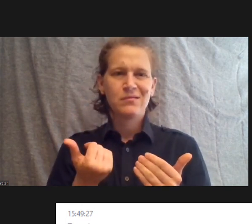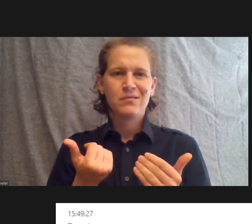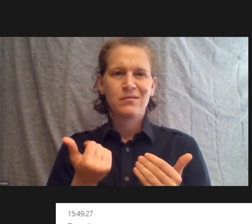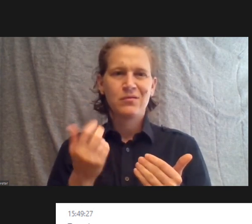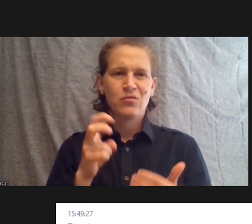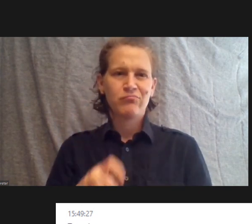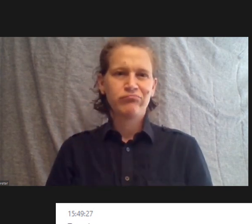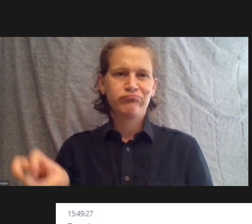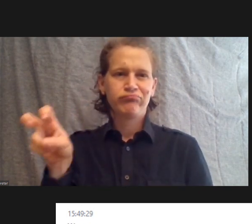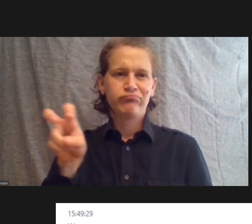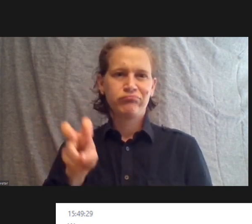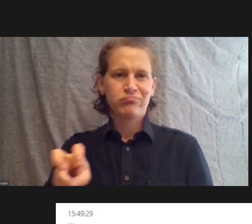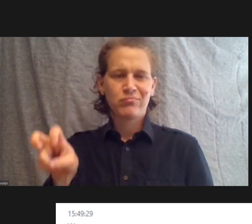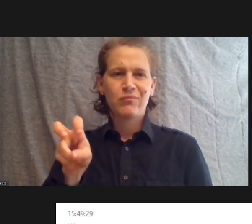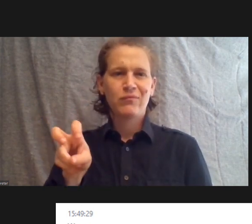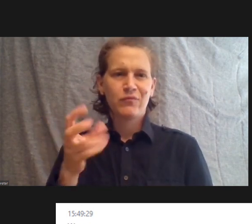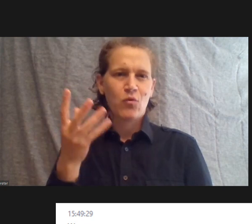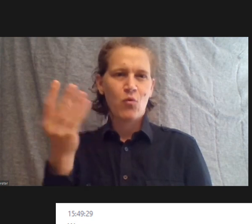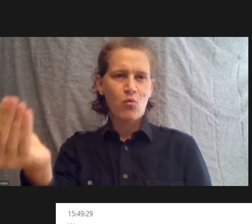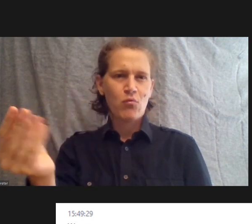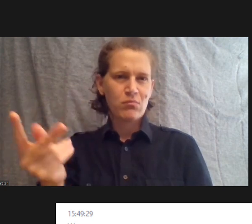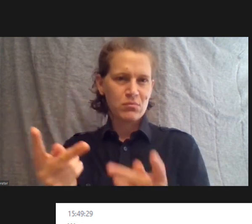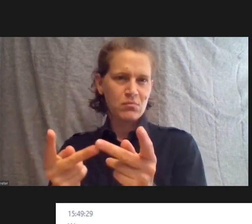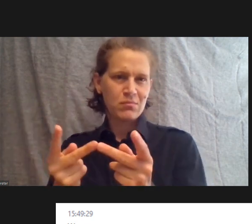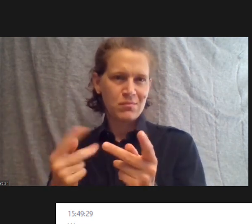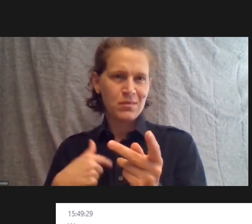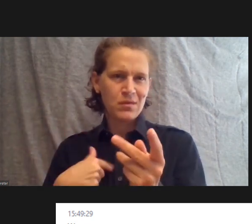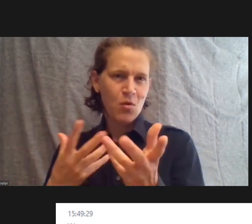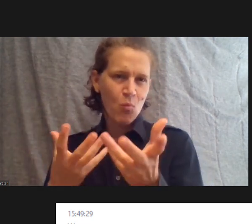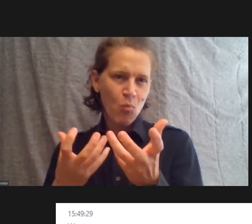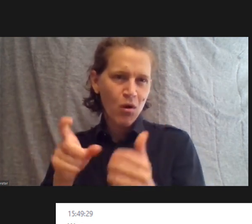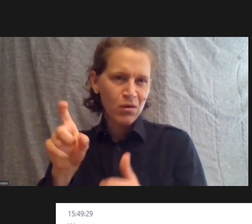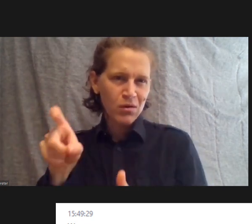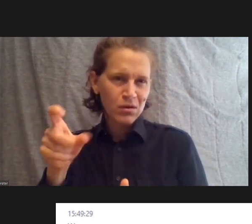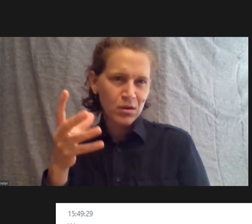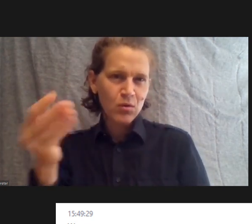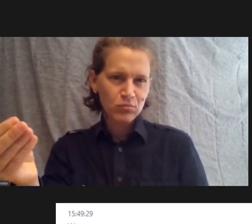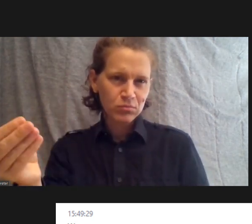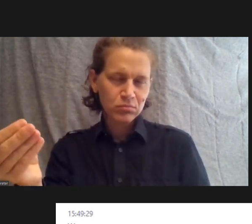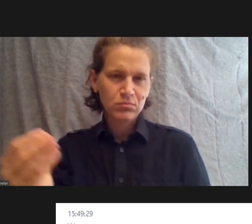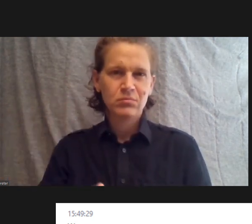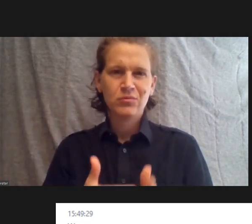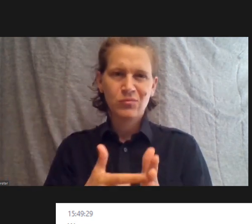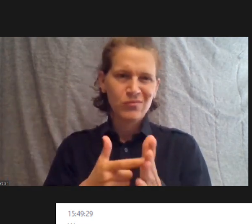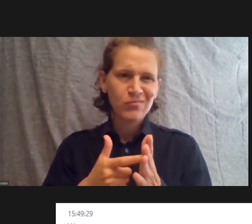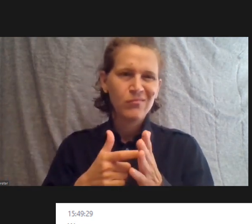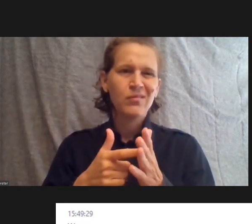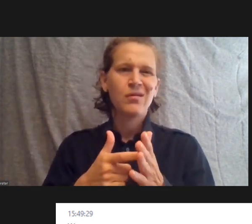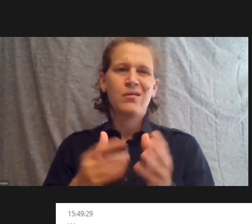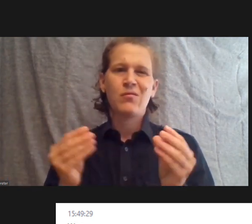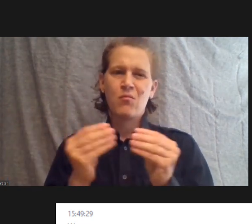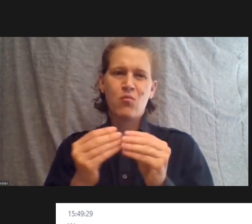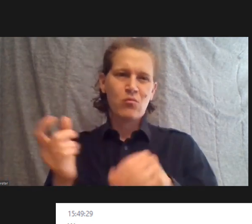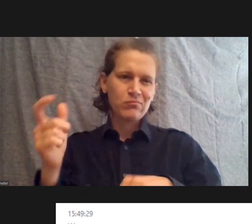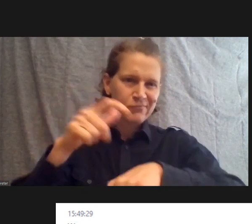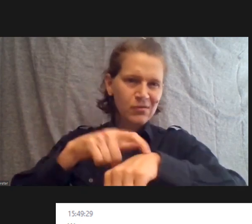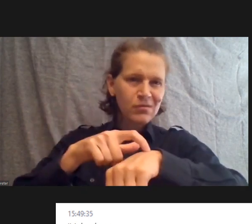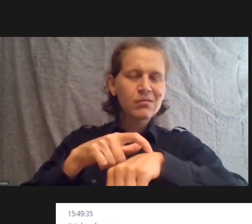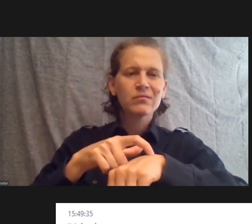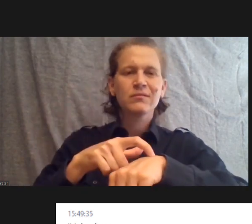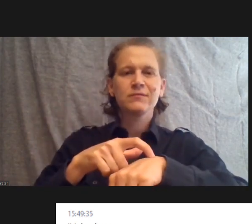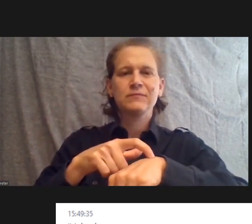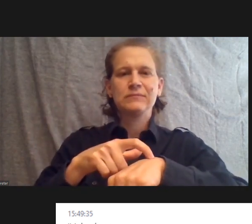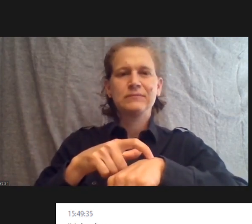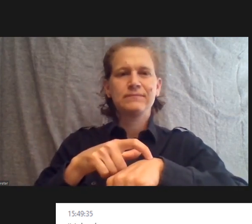where I need and I want to go. It takes longer